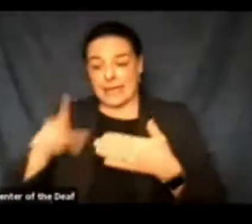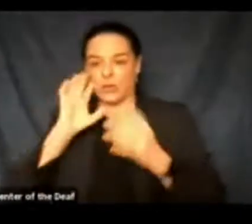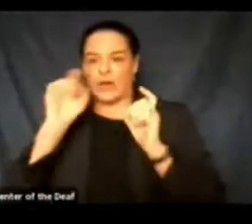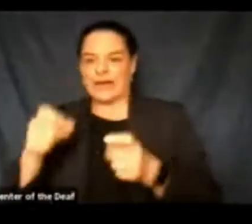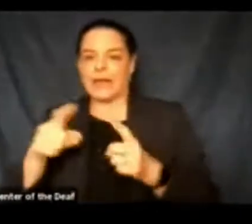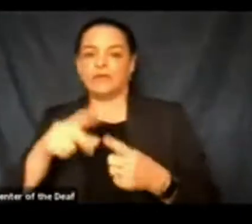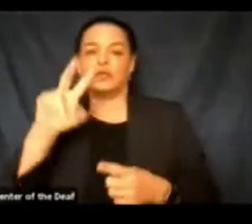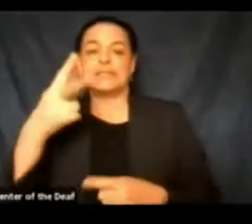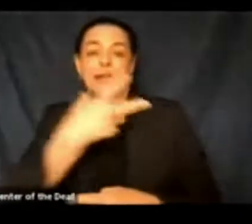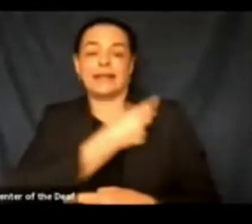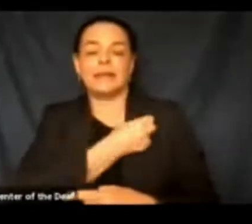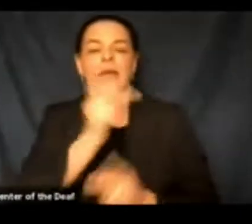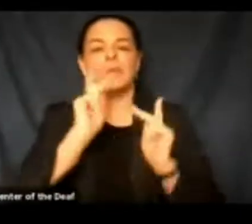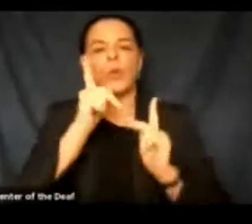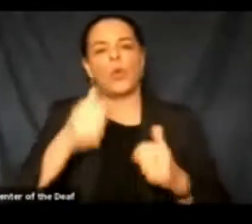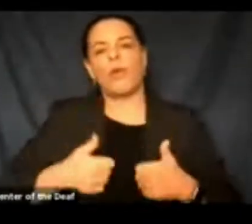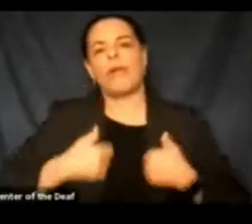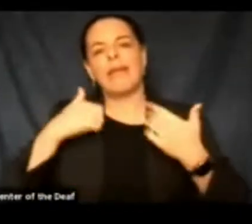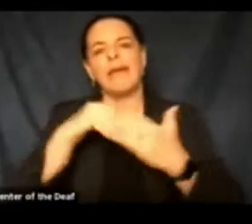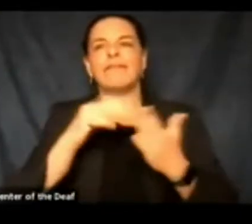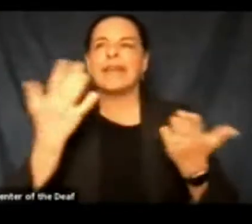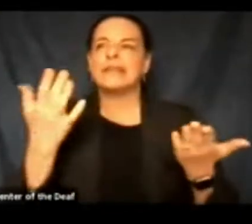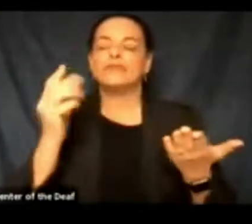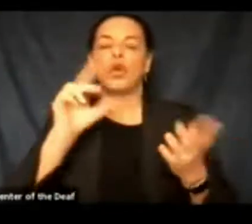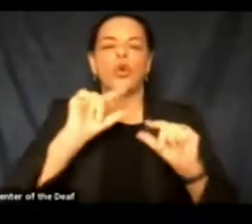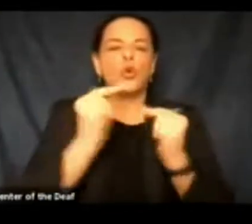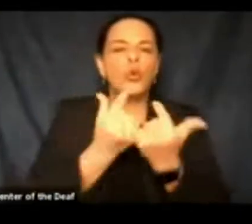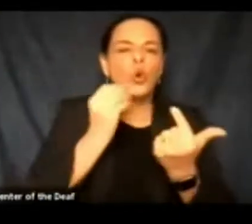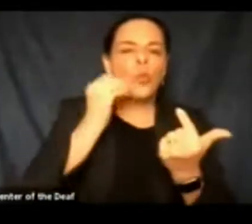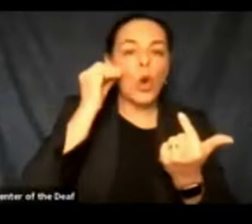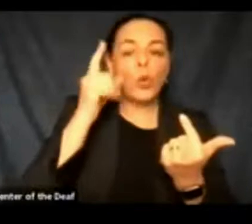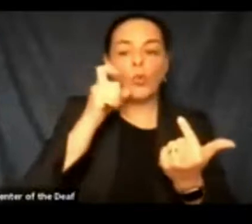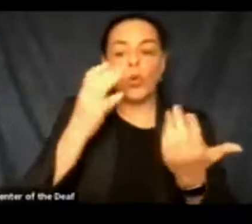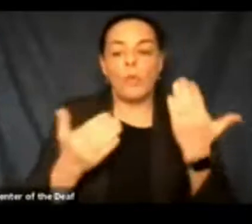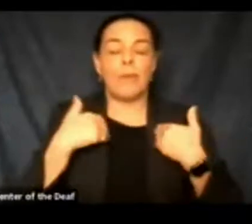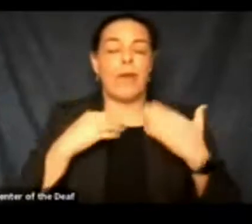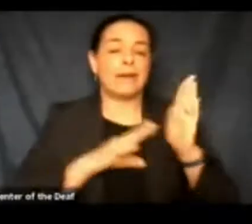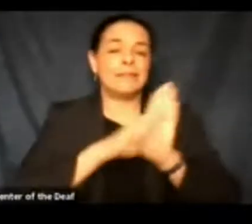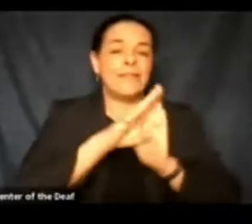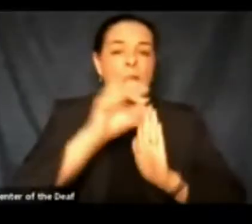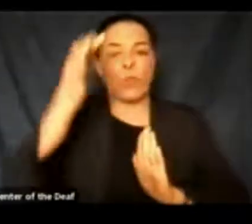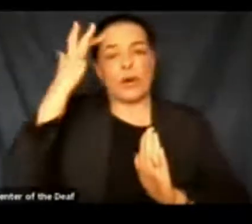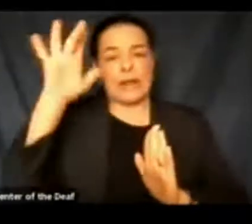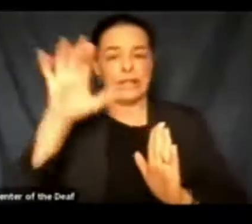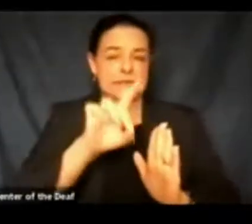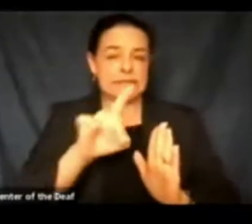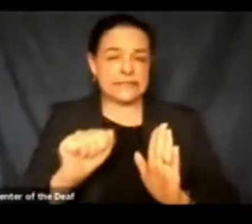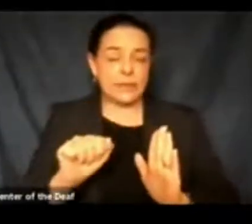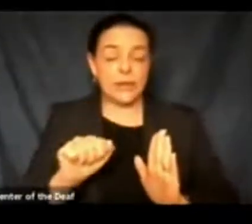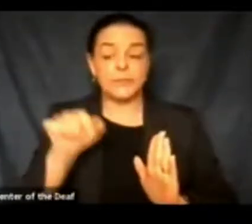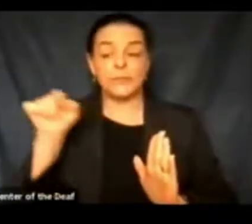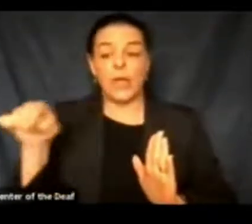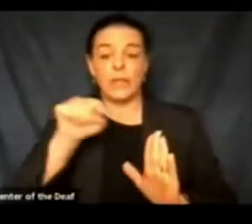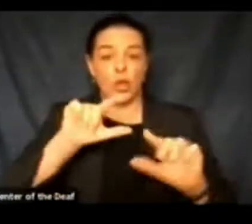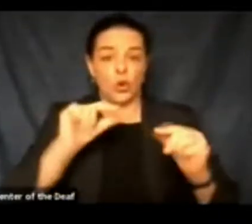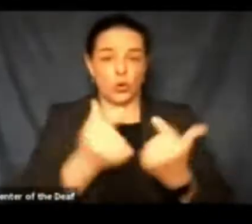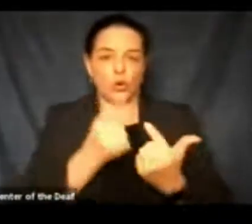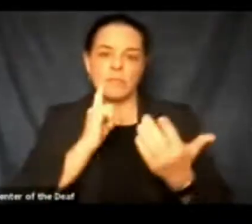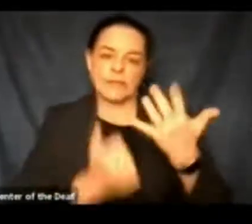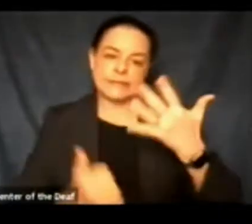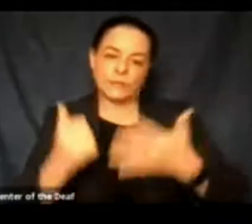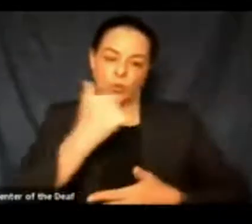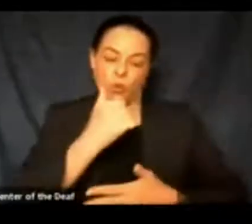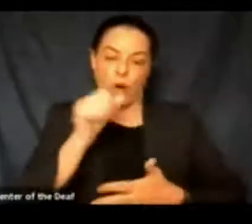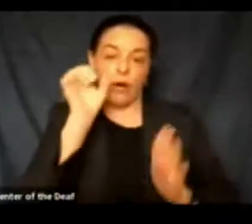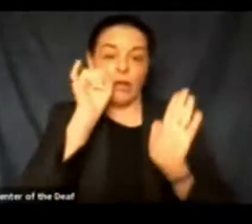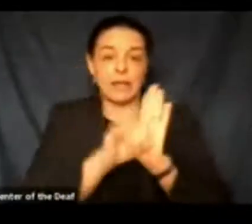in congregate settings with developmental or intellectual disabilities. This is a priority group as identified by the state